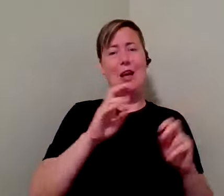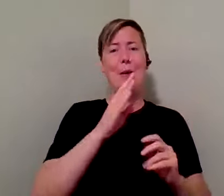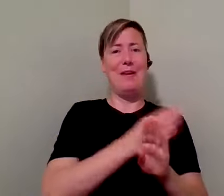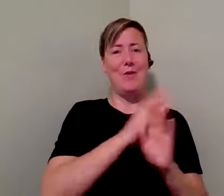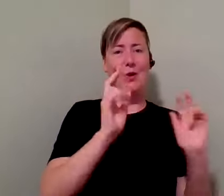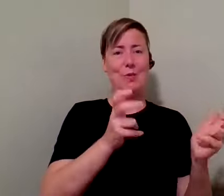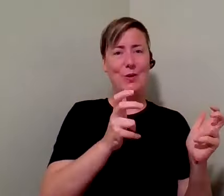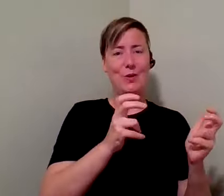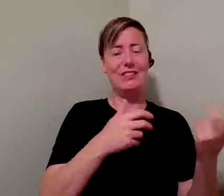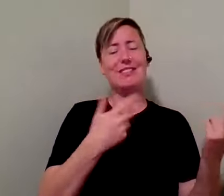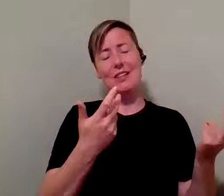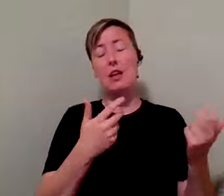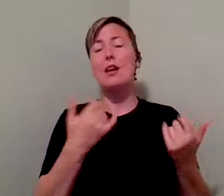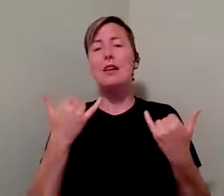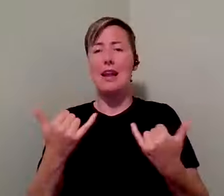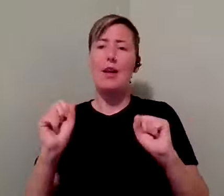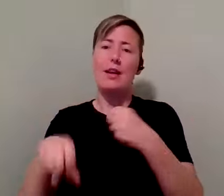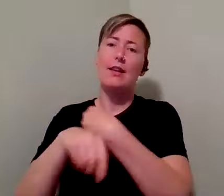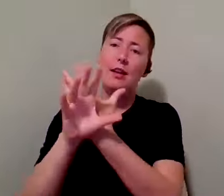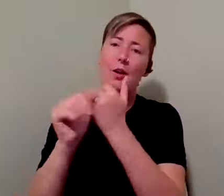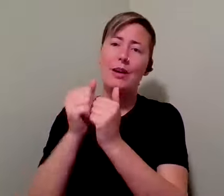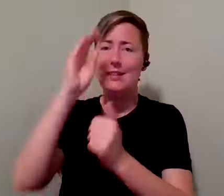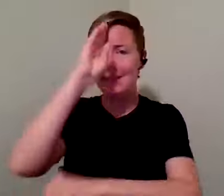and that's pretty cool. So I'm grateful for that. And,